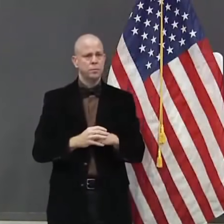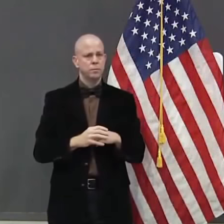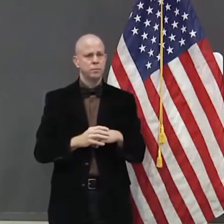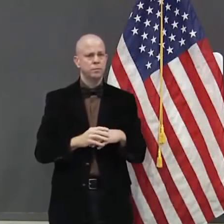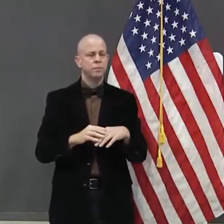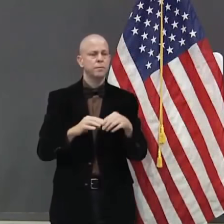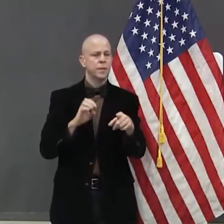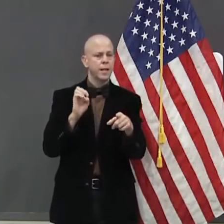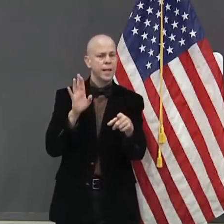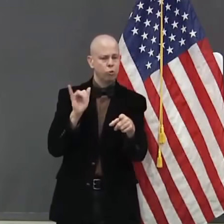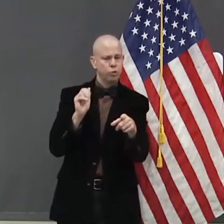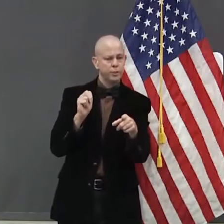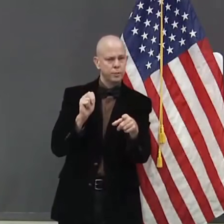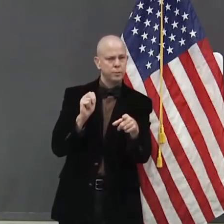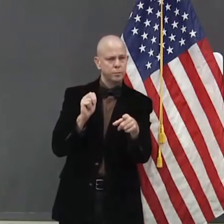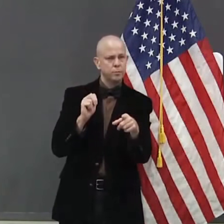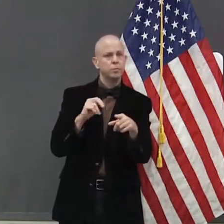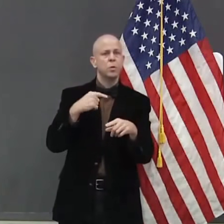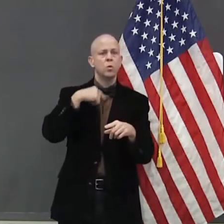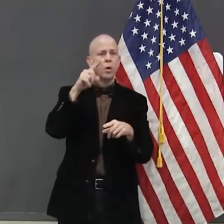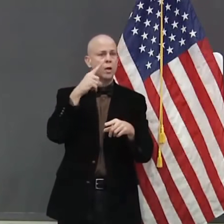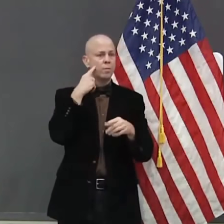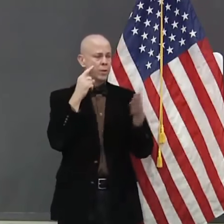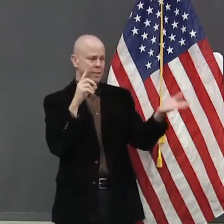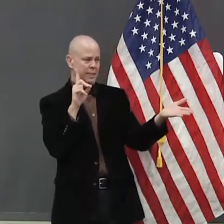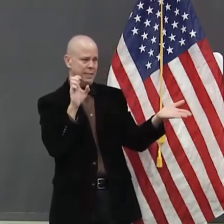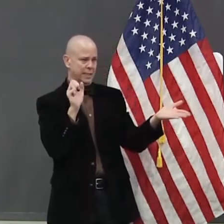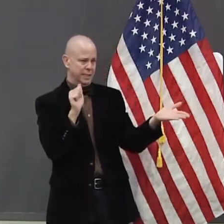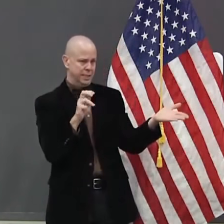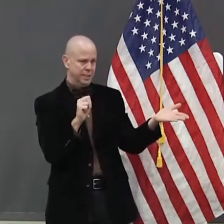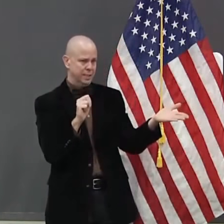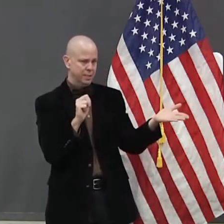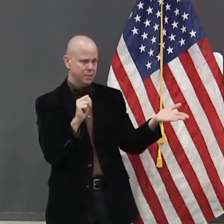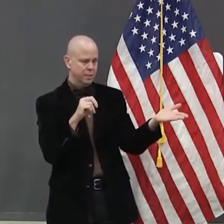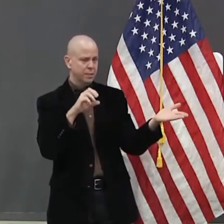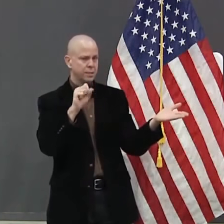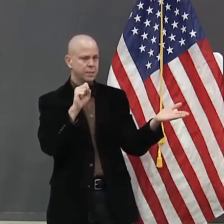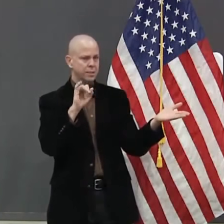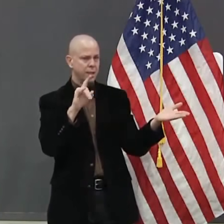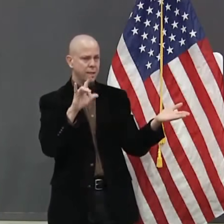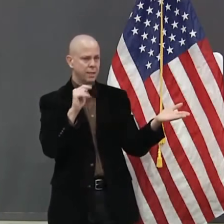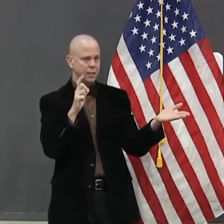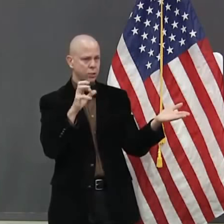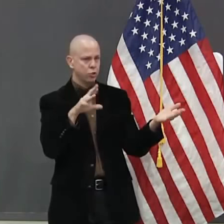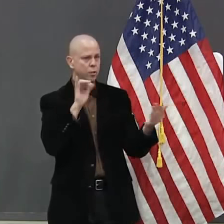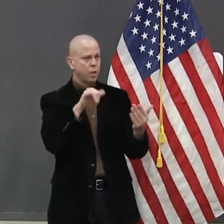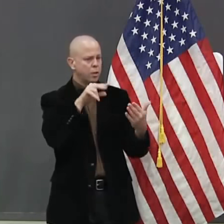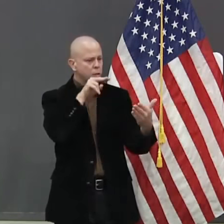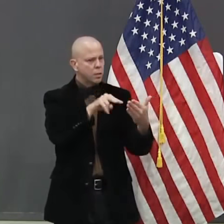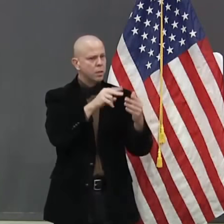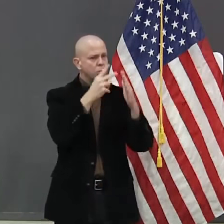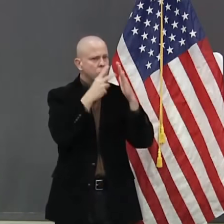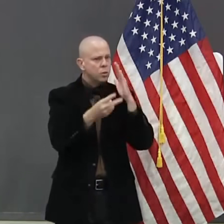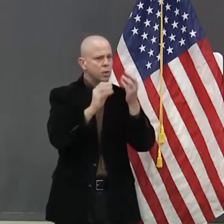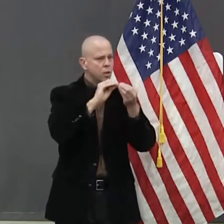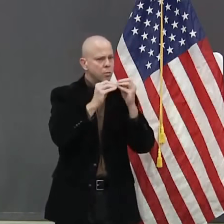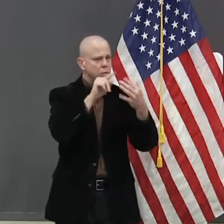Hi, my question is for Dean. Looking at the model that was released last week, that